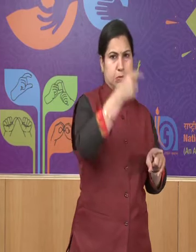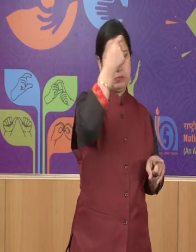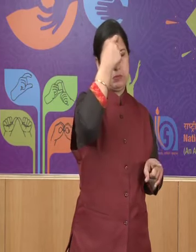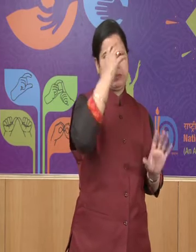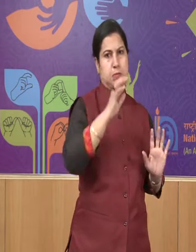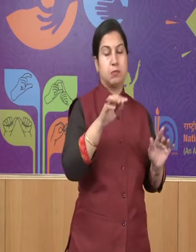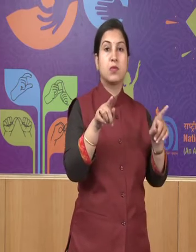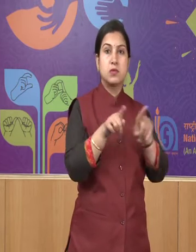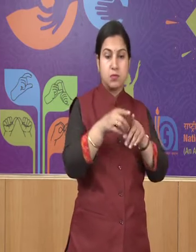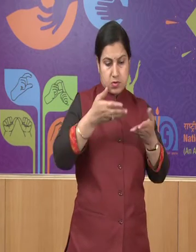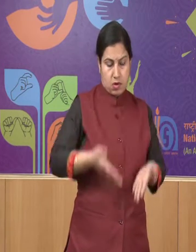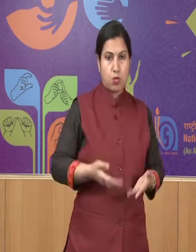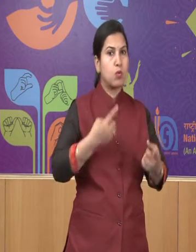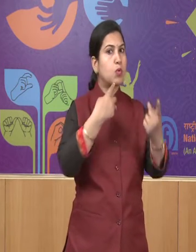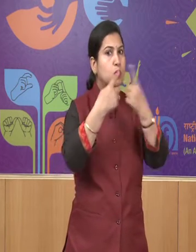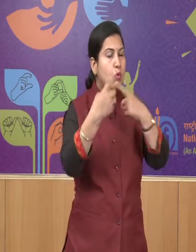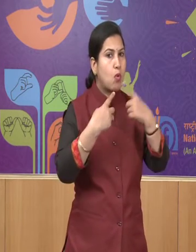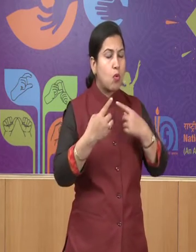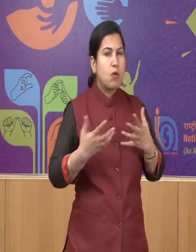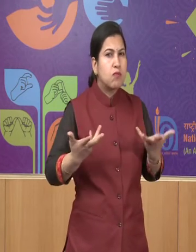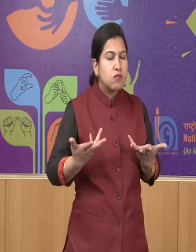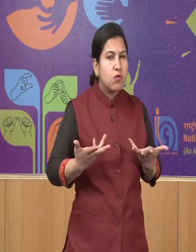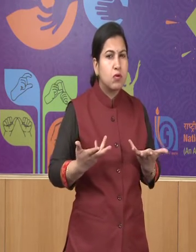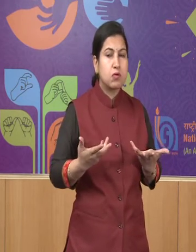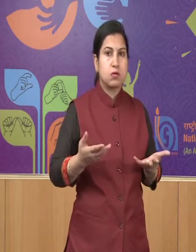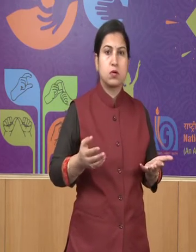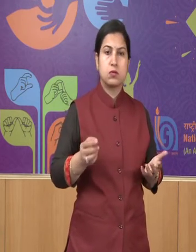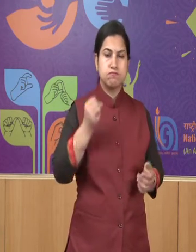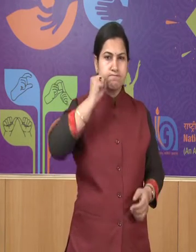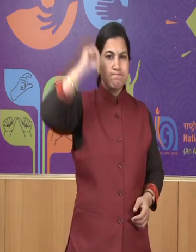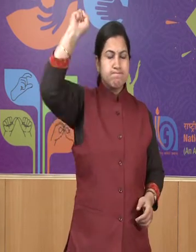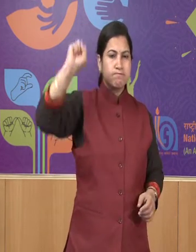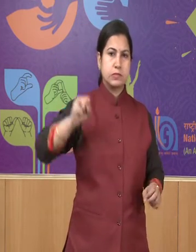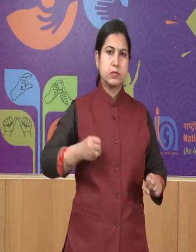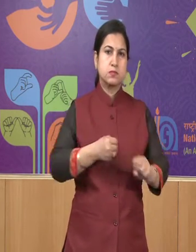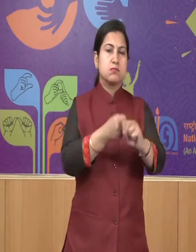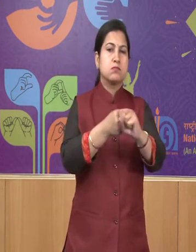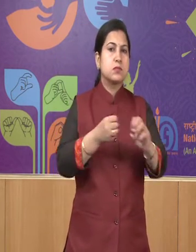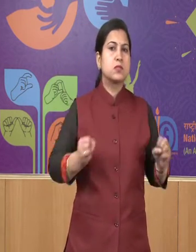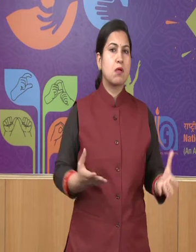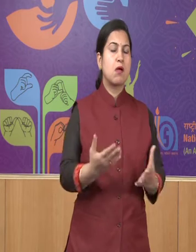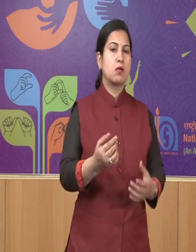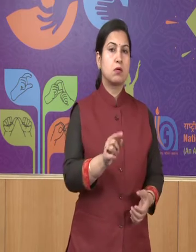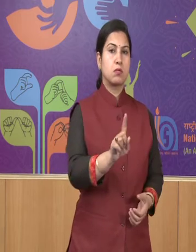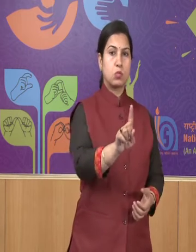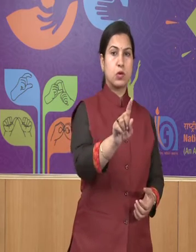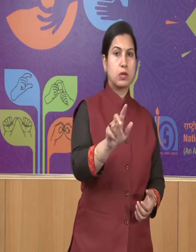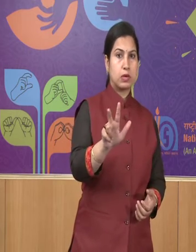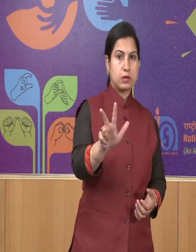We will discuss the various causes that led to the beginning of the revolt of 1857.